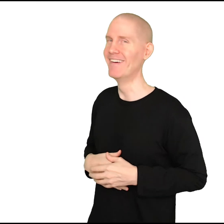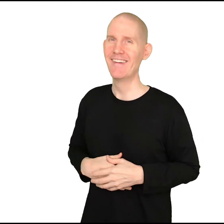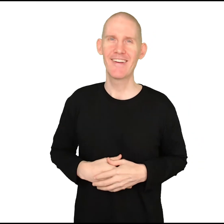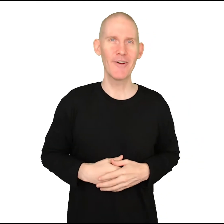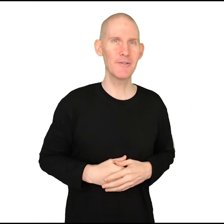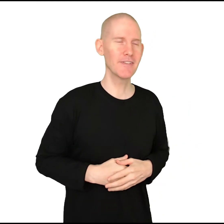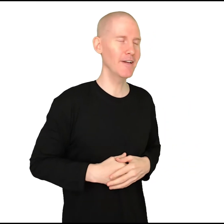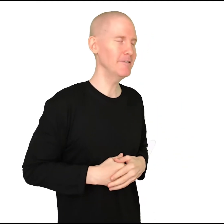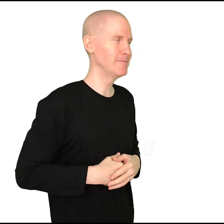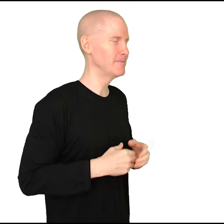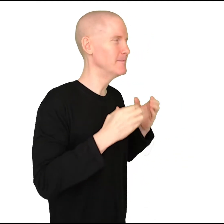Other side.